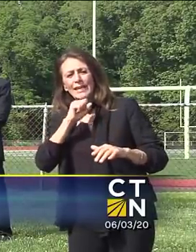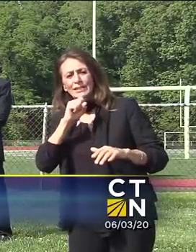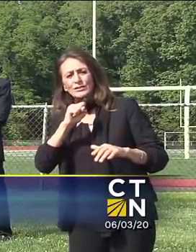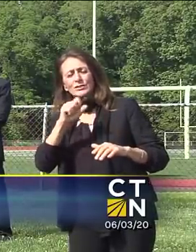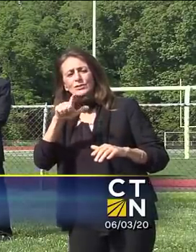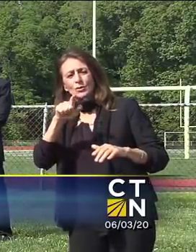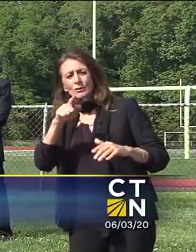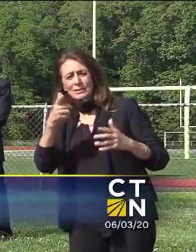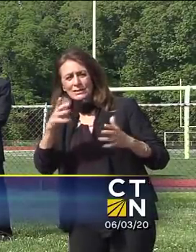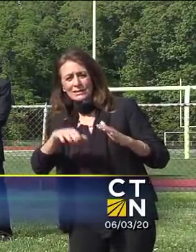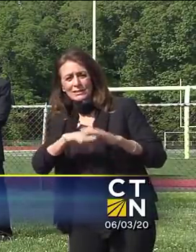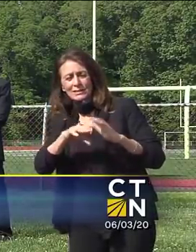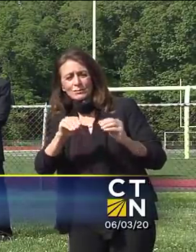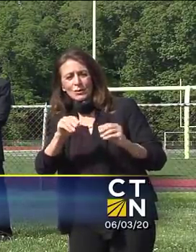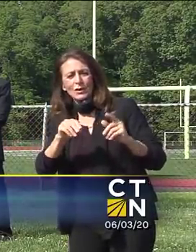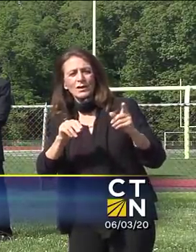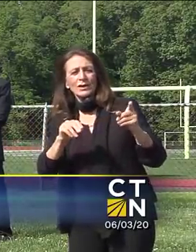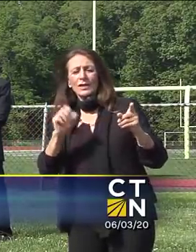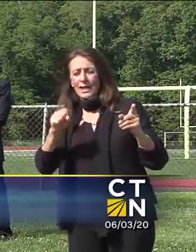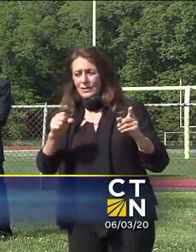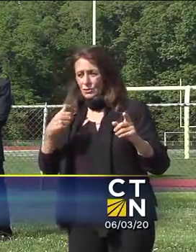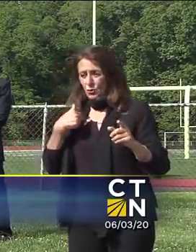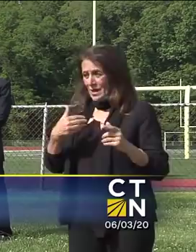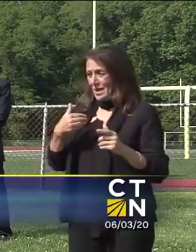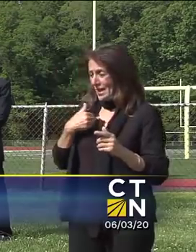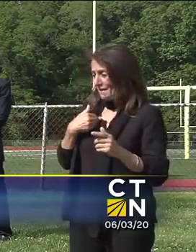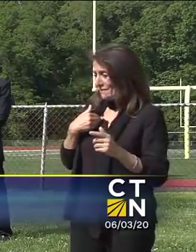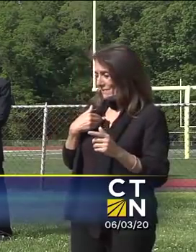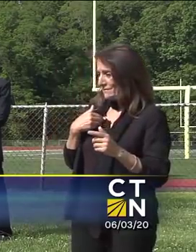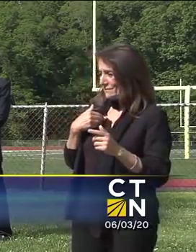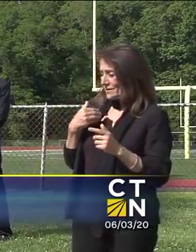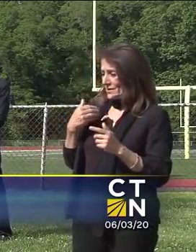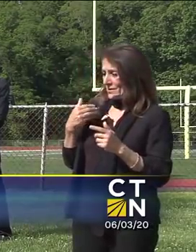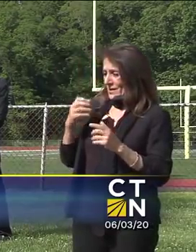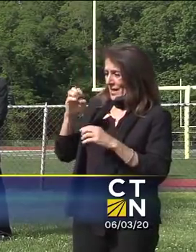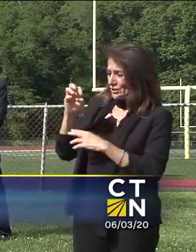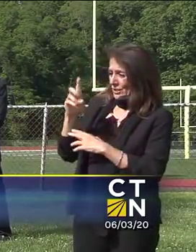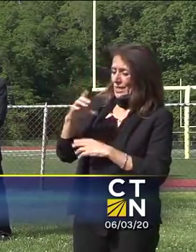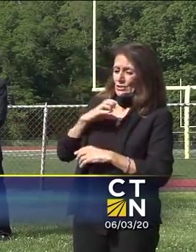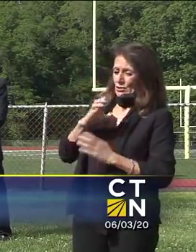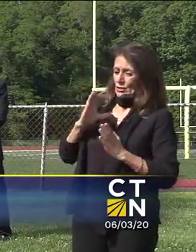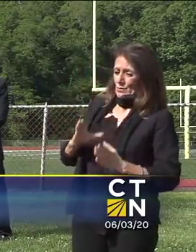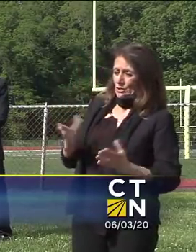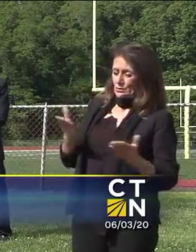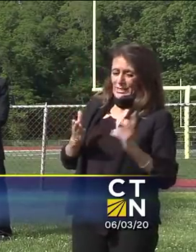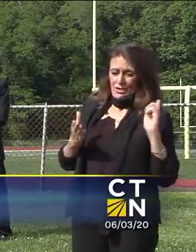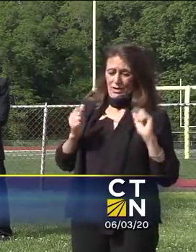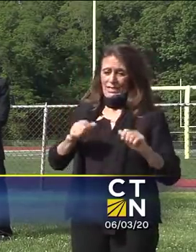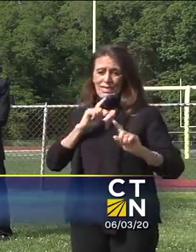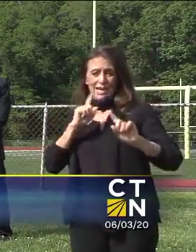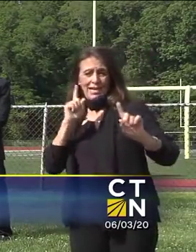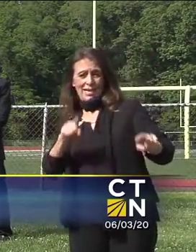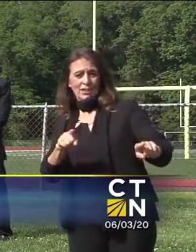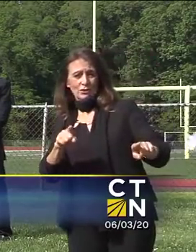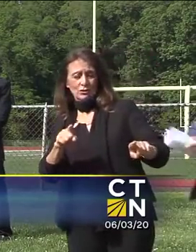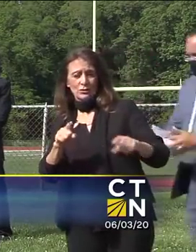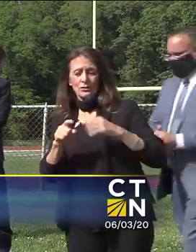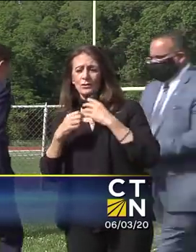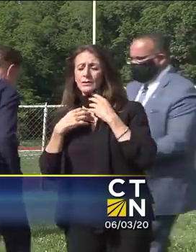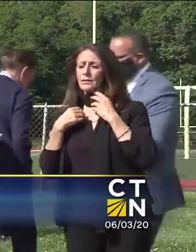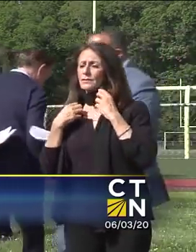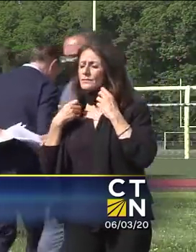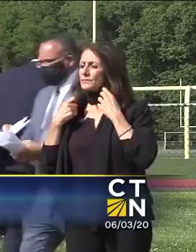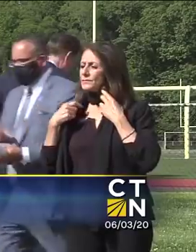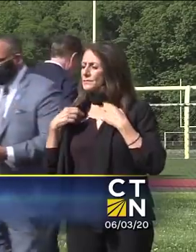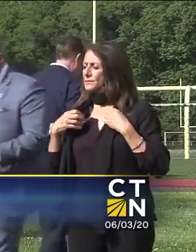Christine. Okay. I mean, do we have any sort of, the education commissioners here, do we have any sort of... Take that. Thanks, Miguel.